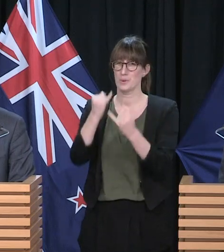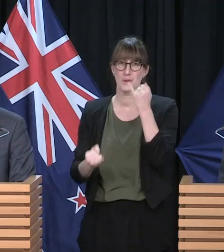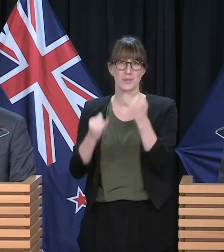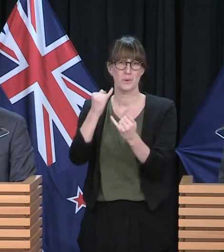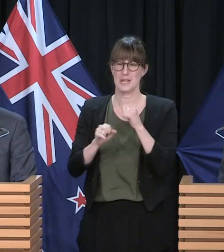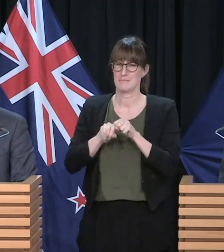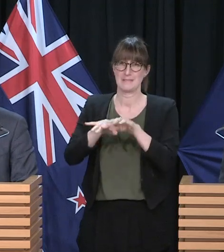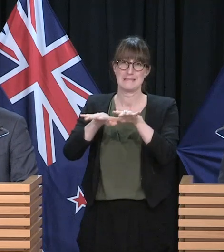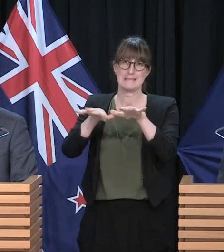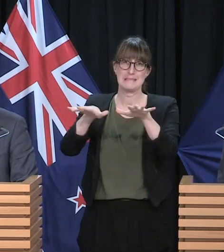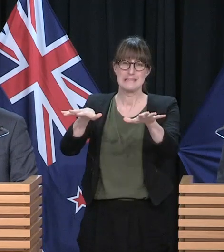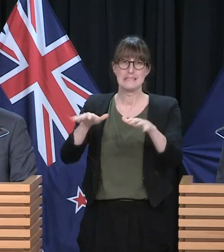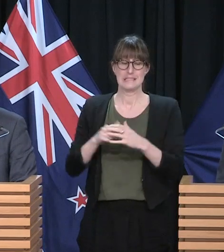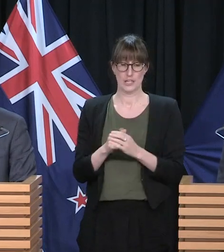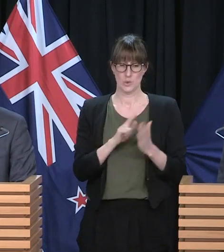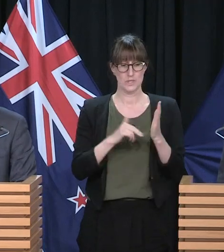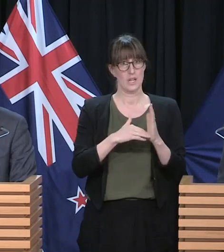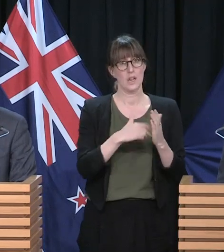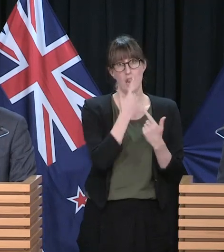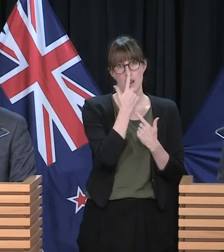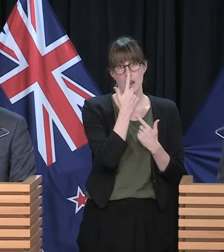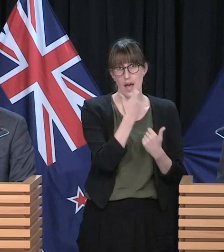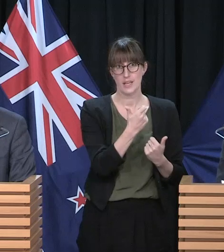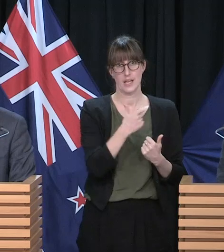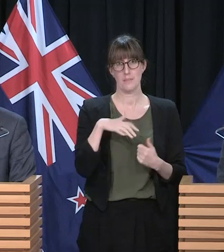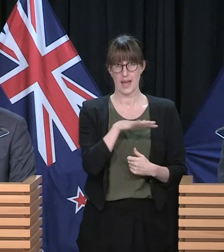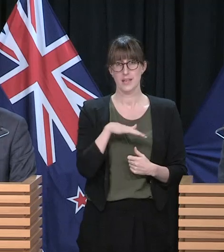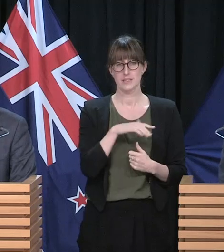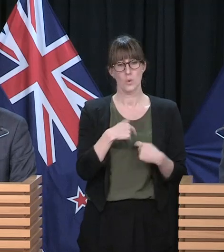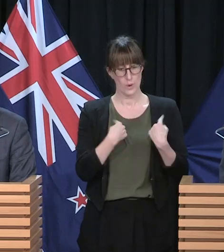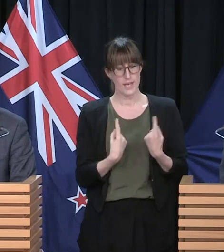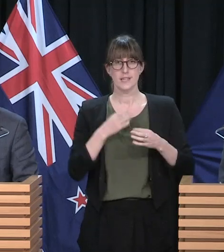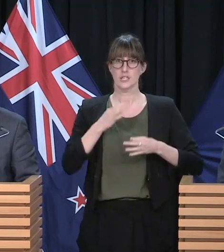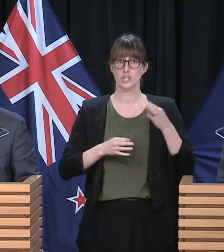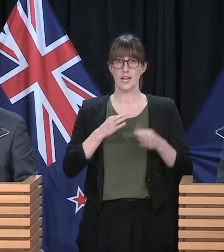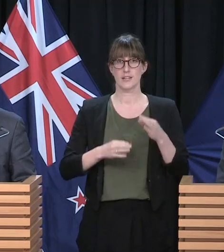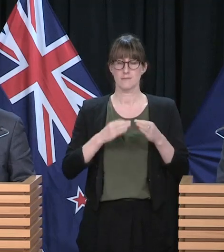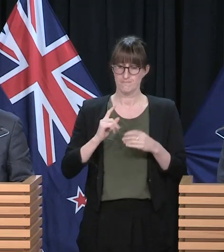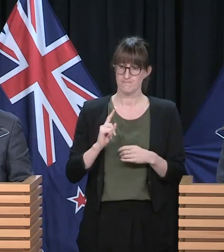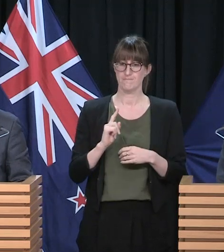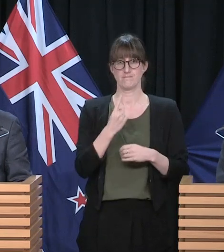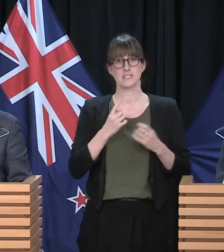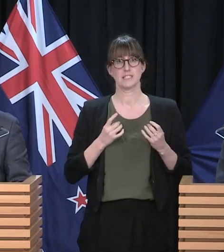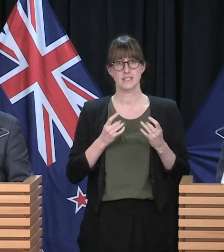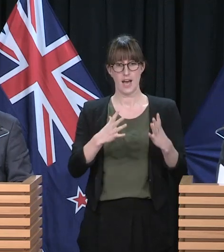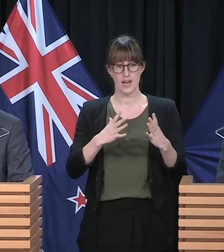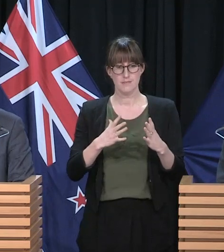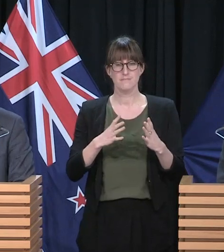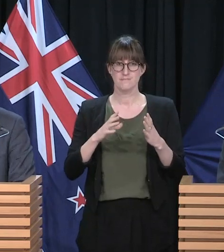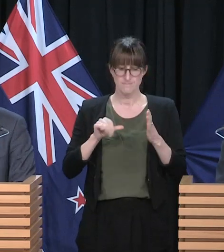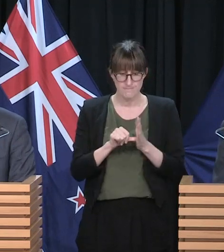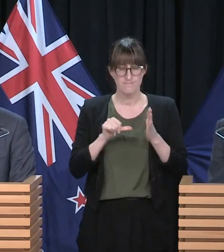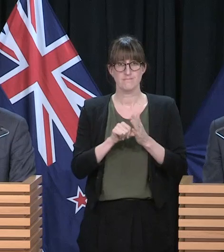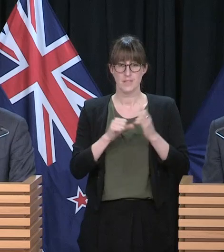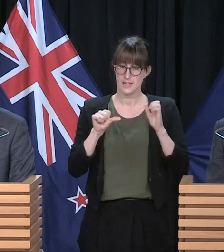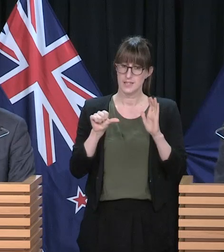New Zealand is in an enviable position. Thanks to the decision to go hard and go early, and thanks to the sacrifices that New Zealand